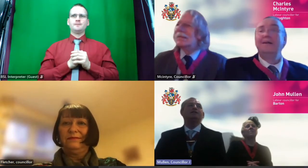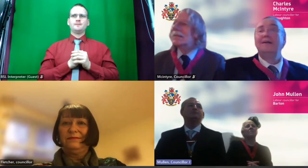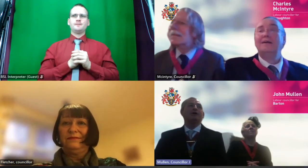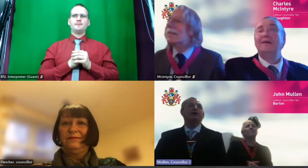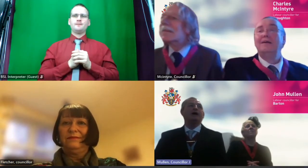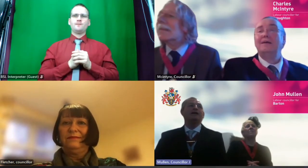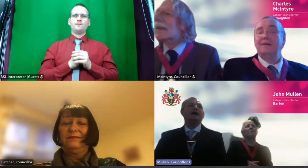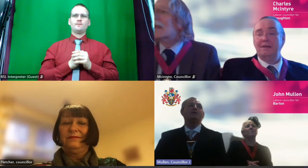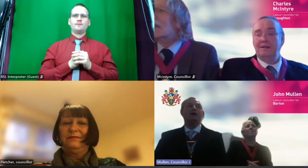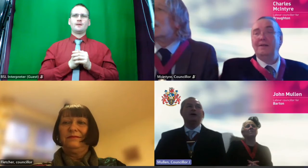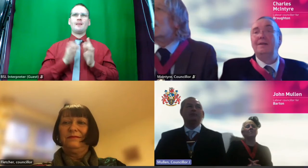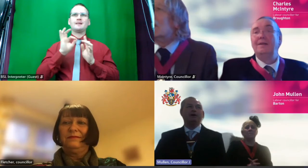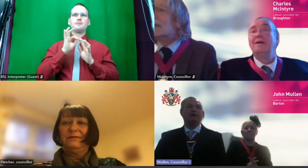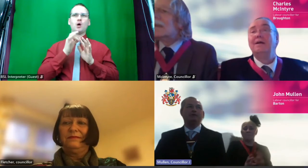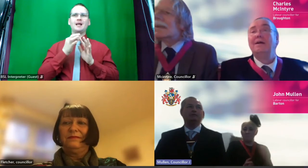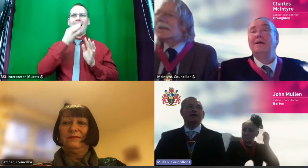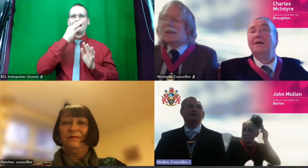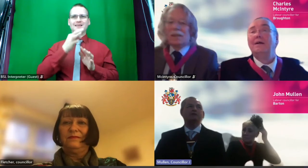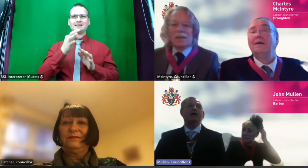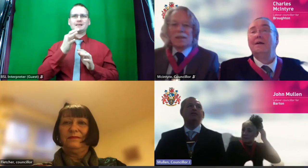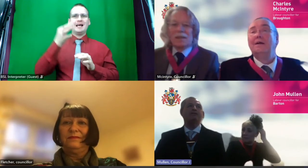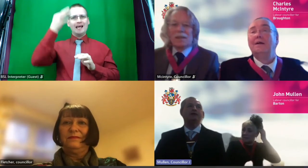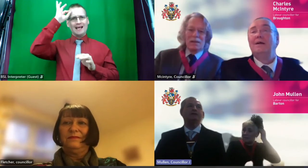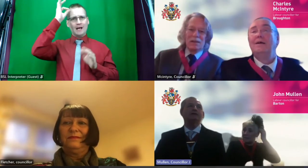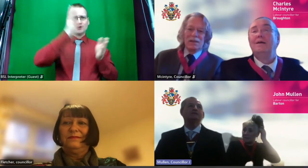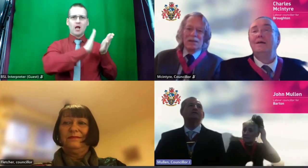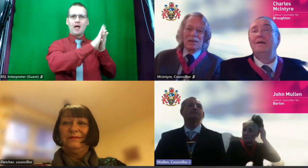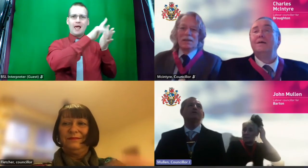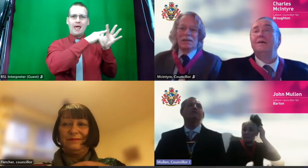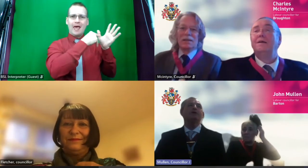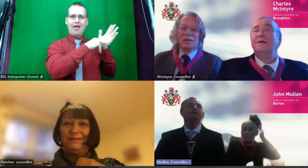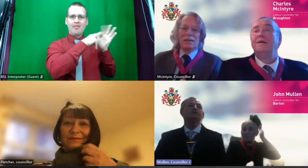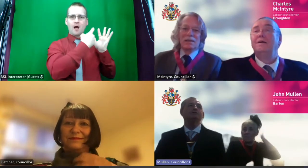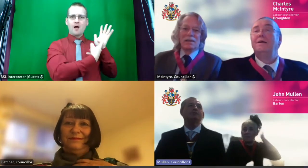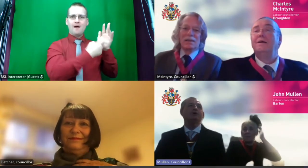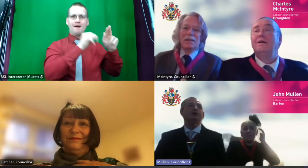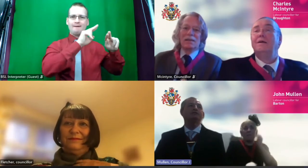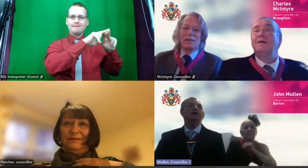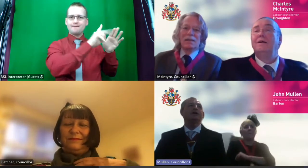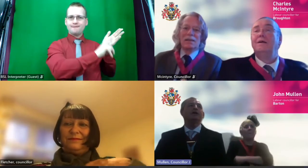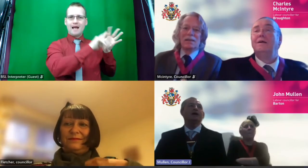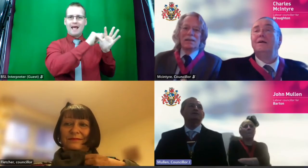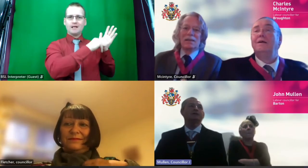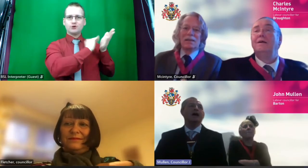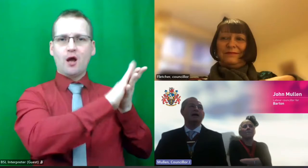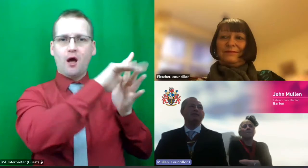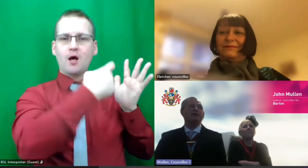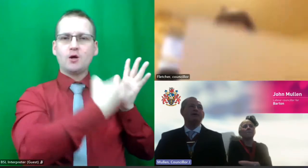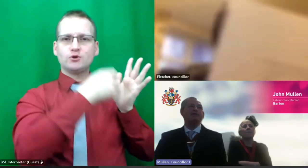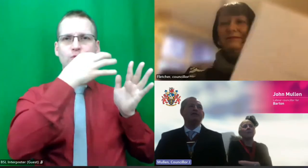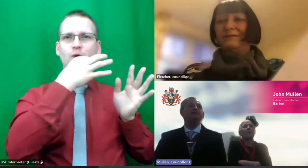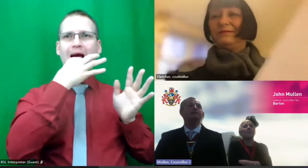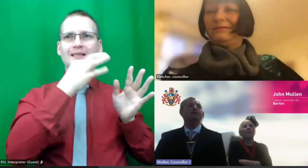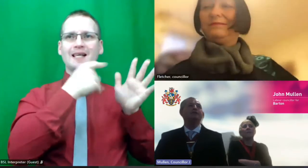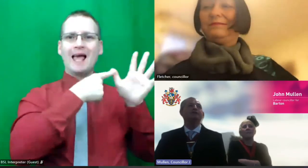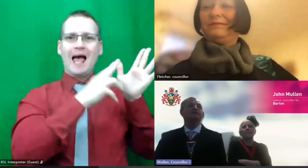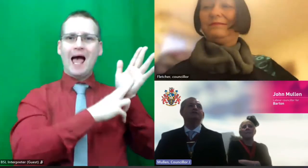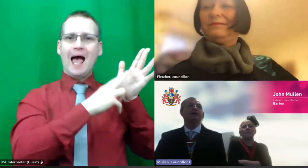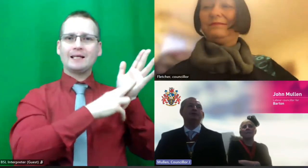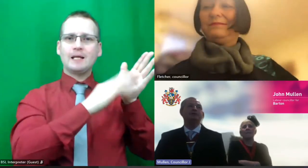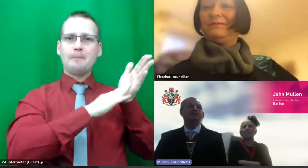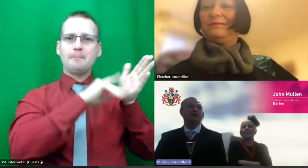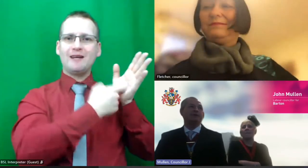And at this point, I now call upon Councillor Heather Fetcher to move the motion to appoint Councillor Anne-Marie Humphreys to the